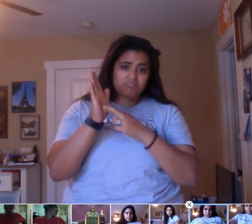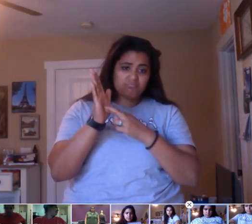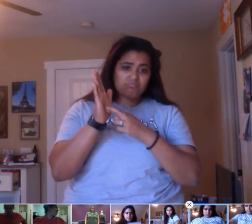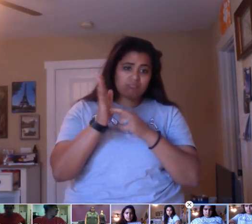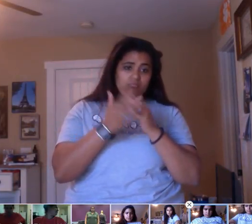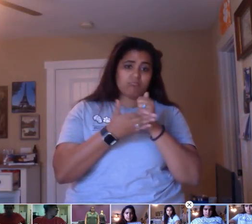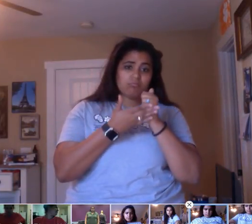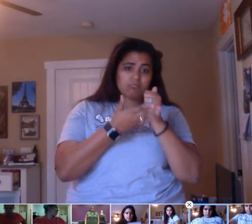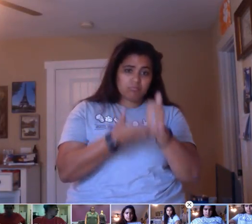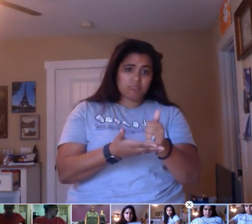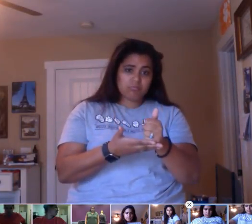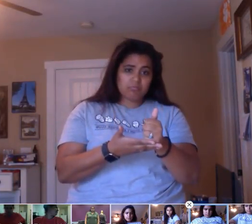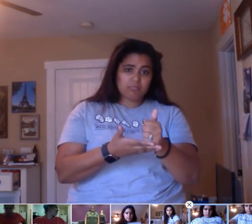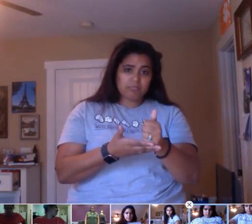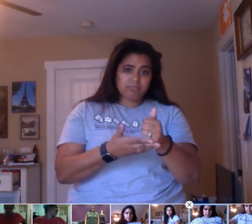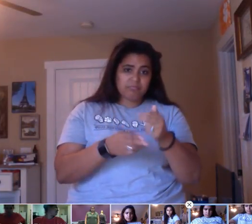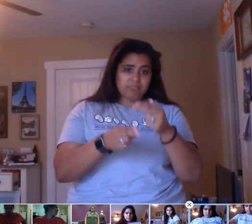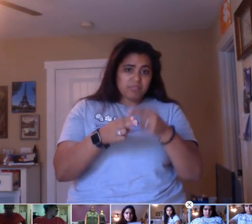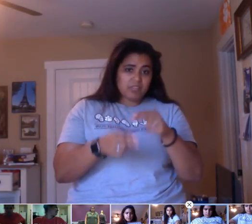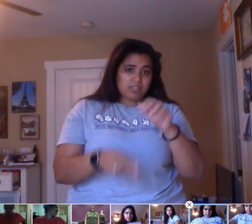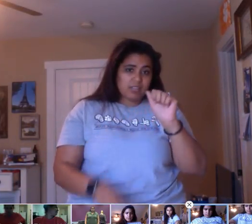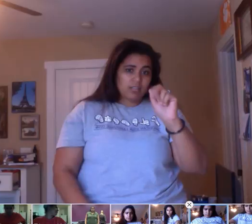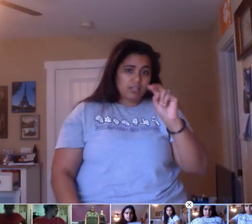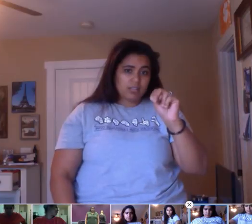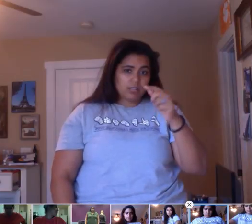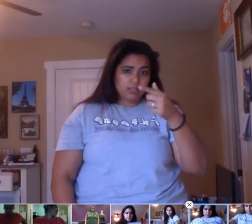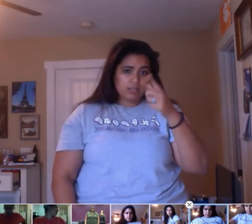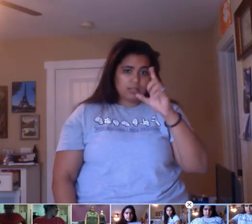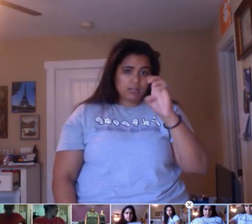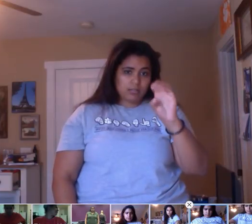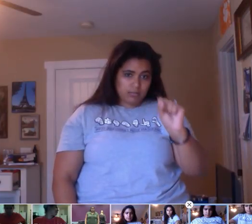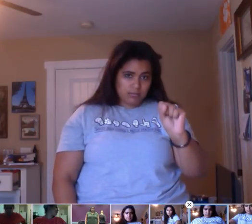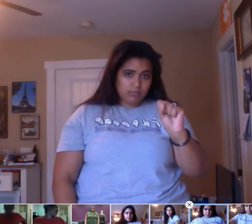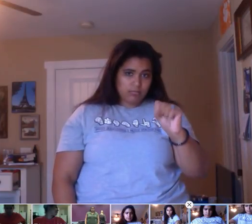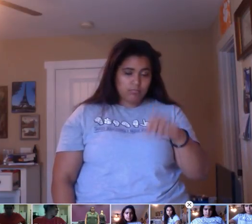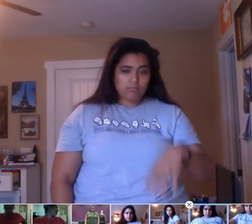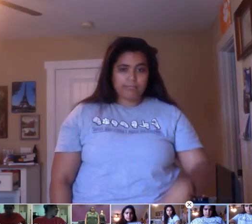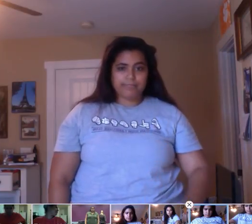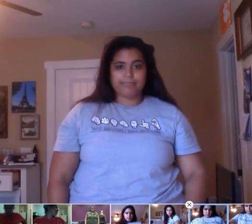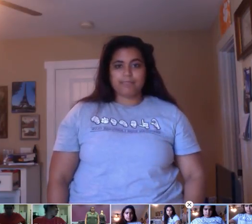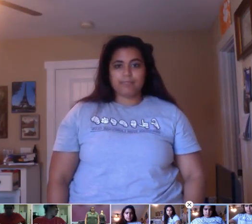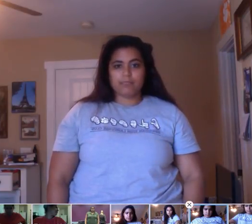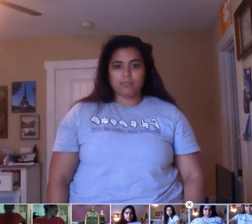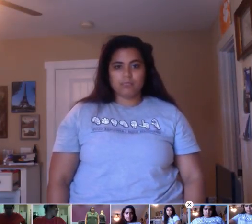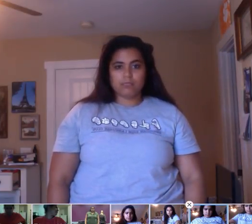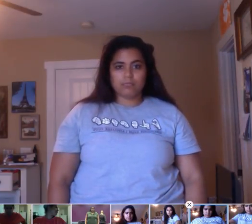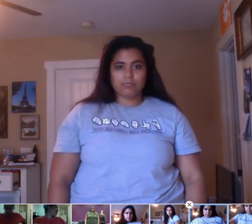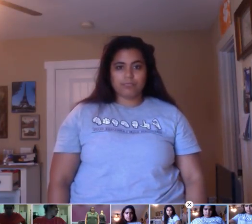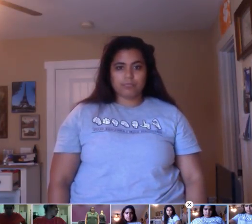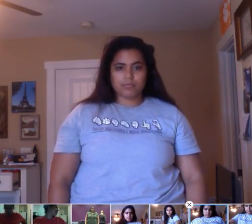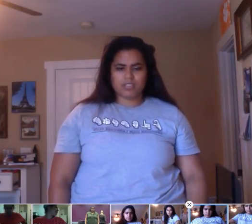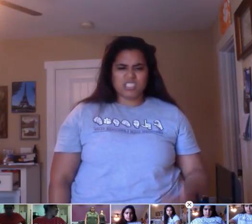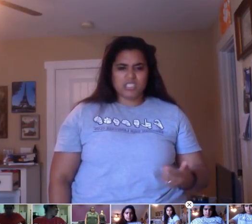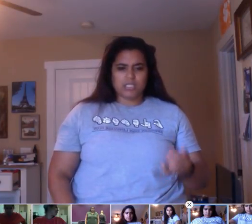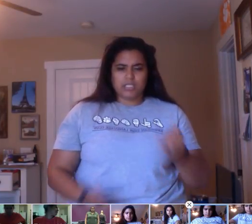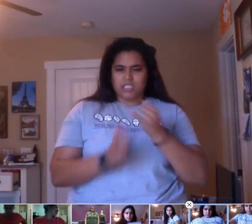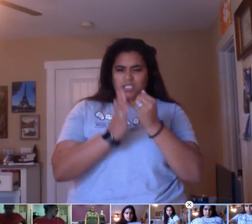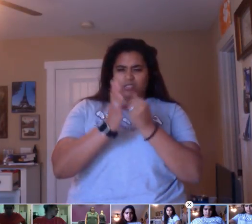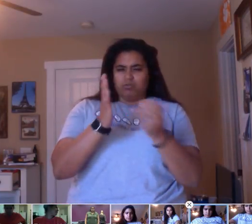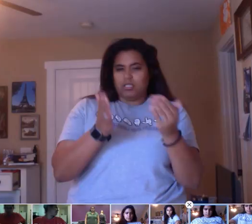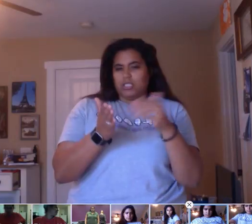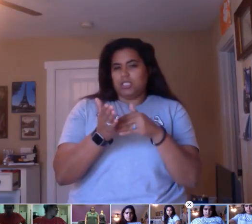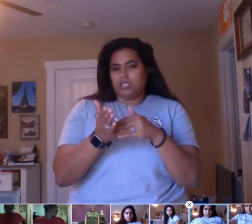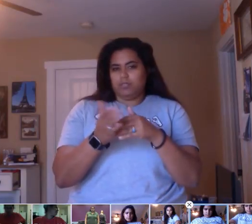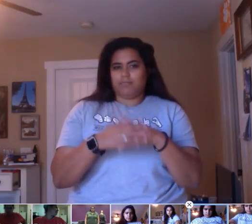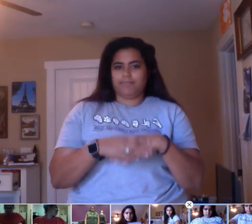So, I'm just kind of trying to teach some rules and some tips that will help you know how to deal with angles